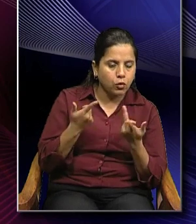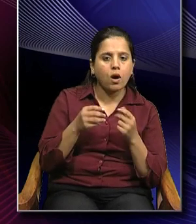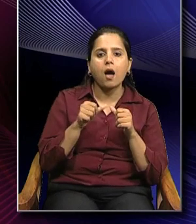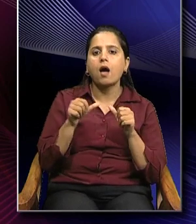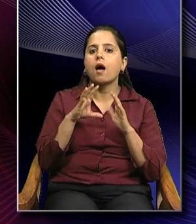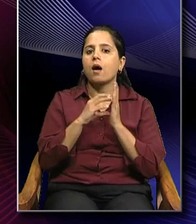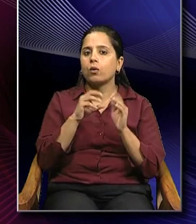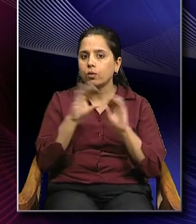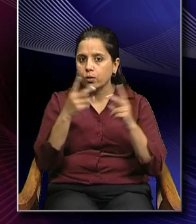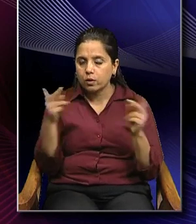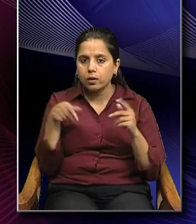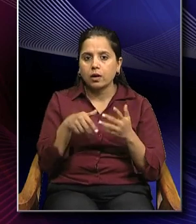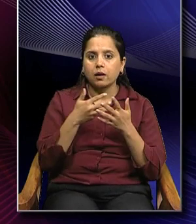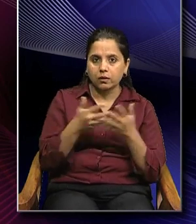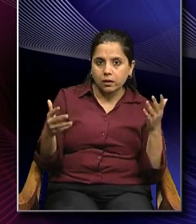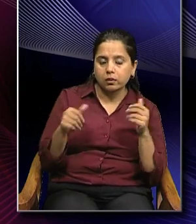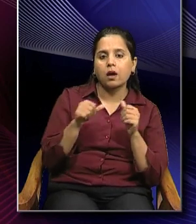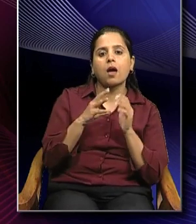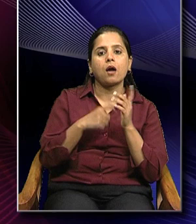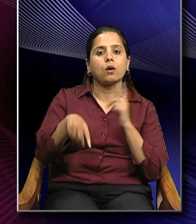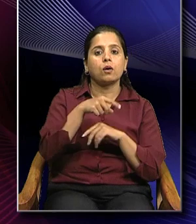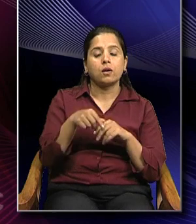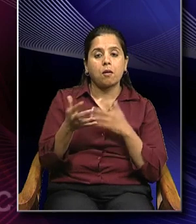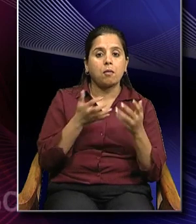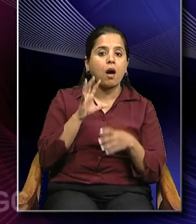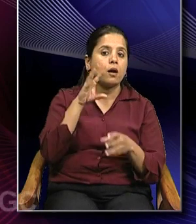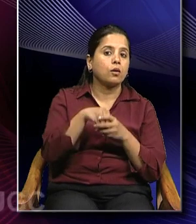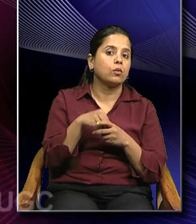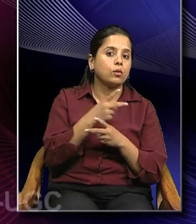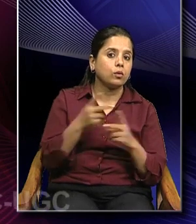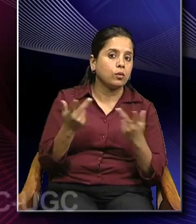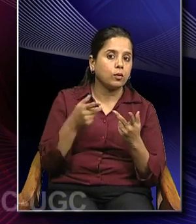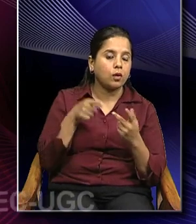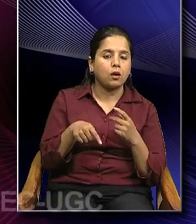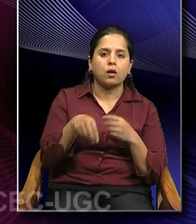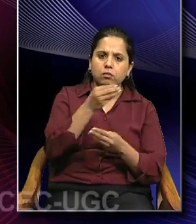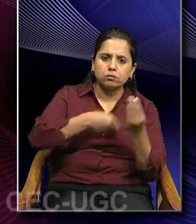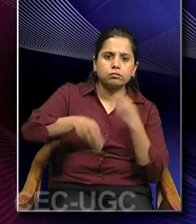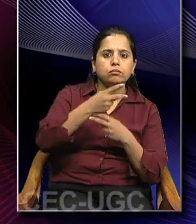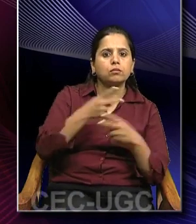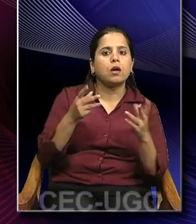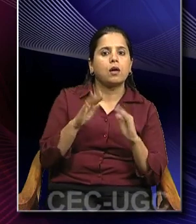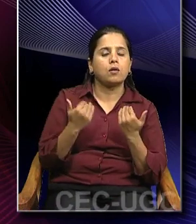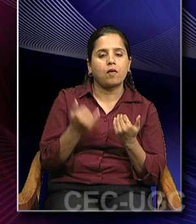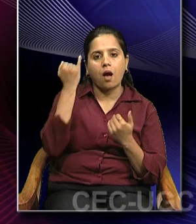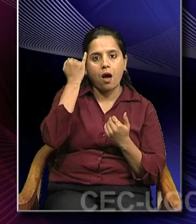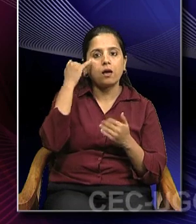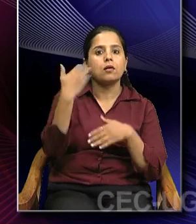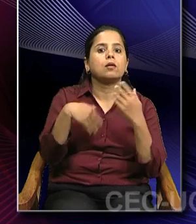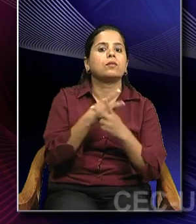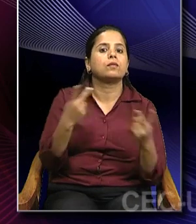advertising, be it production, be it advertising, because marketing involves and it encompasses everything from the idea generation